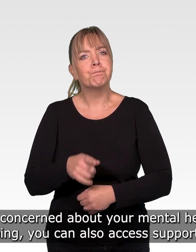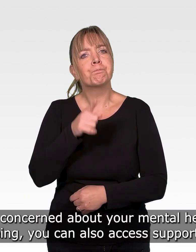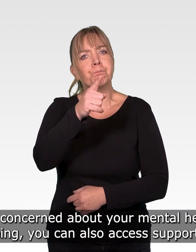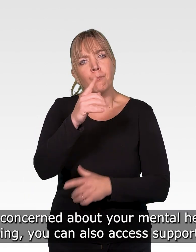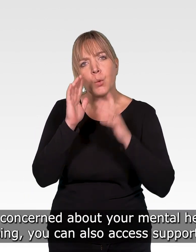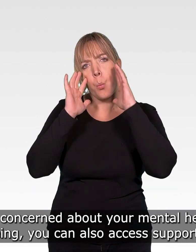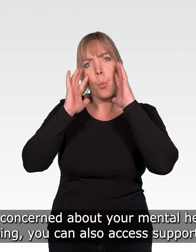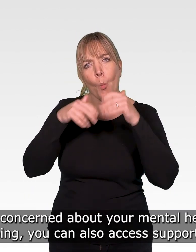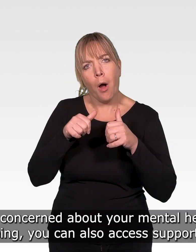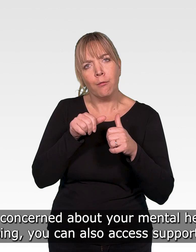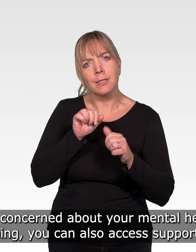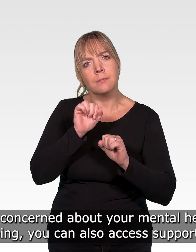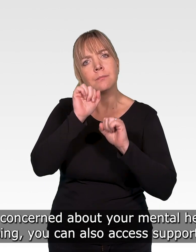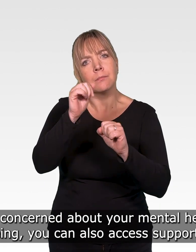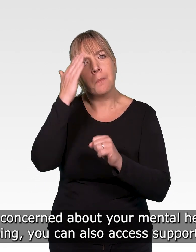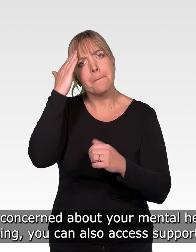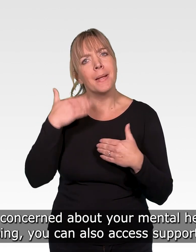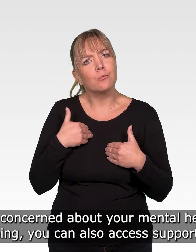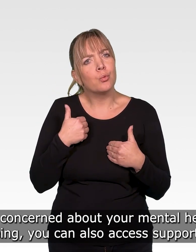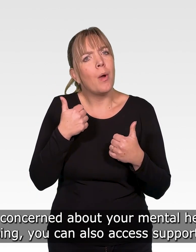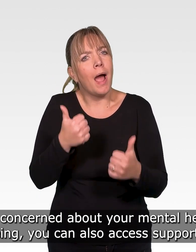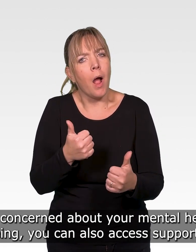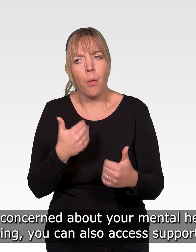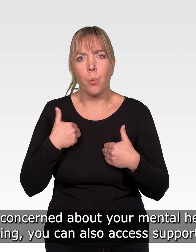If you are concerned about your mental health and well-being,